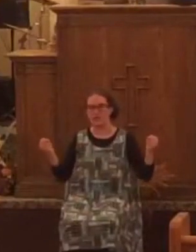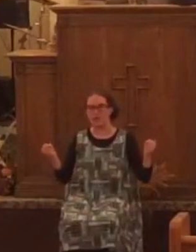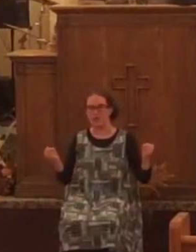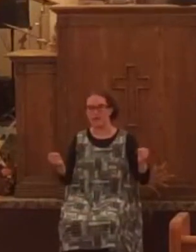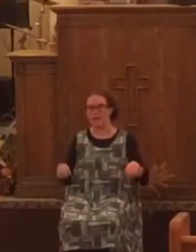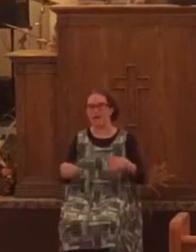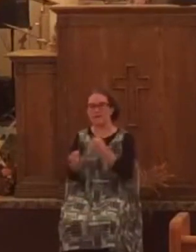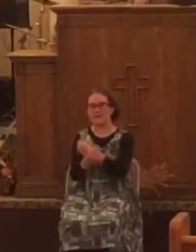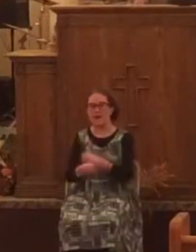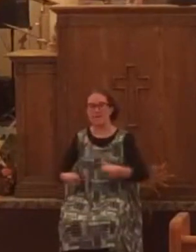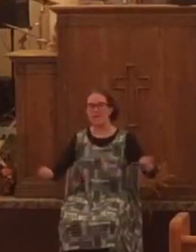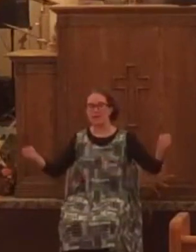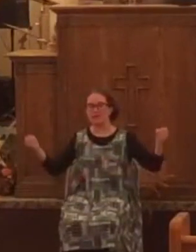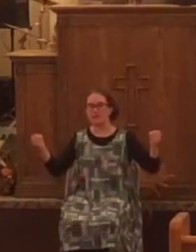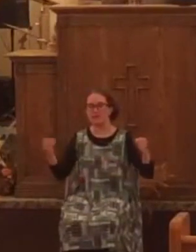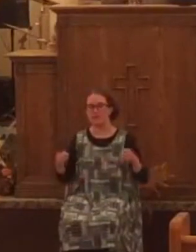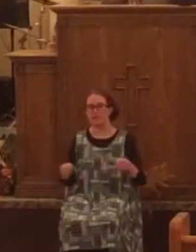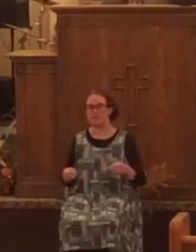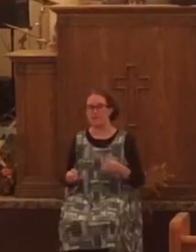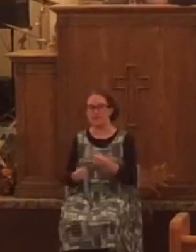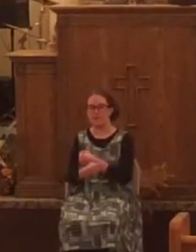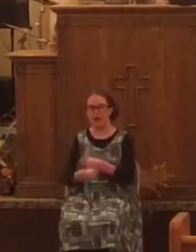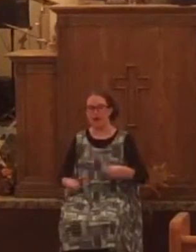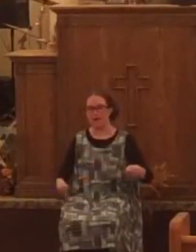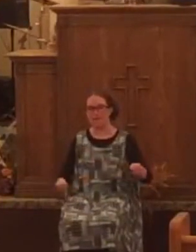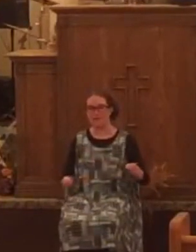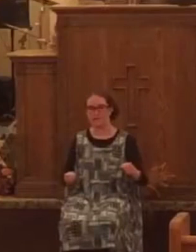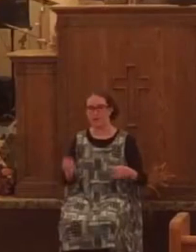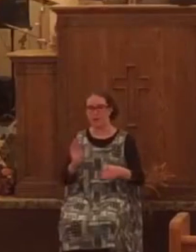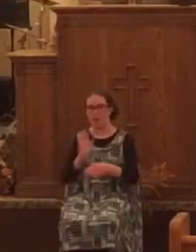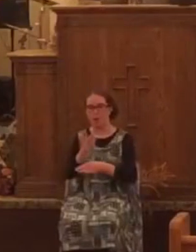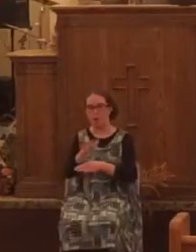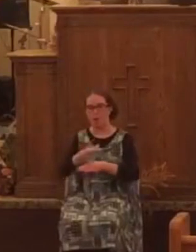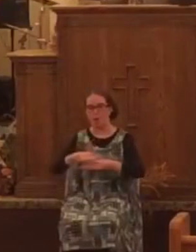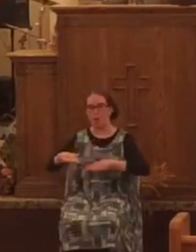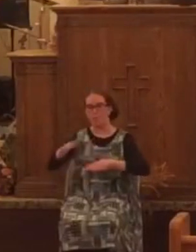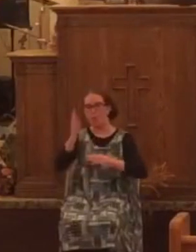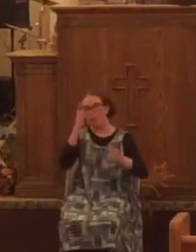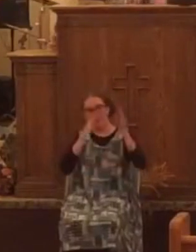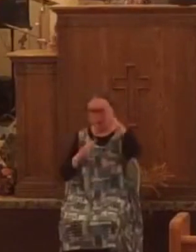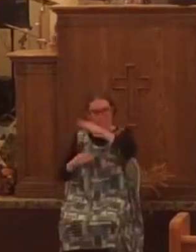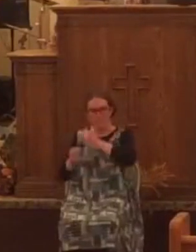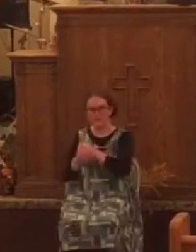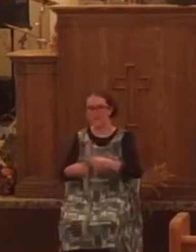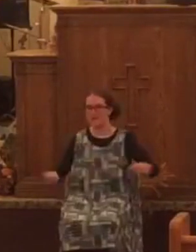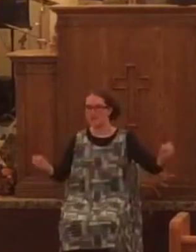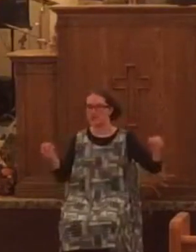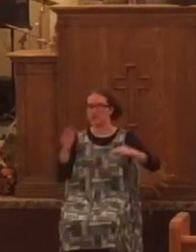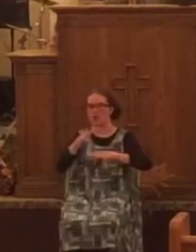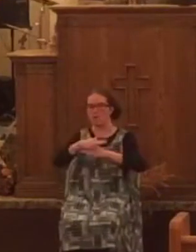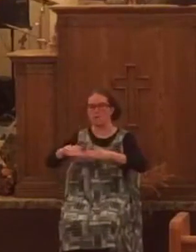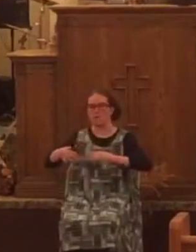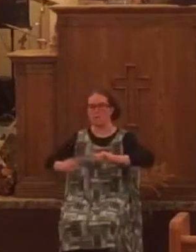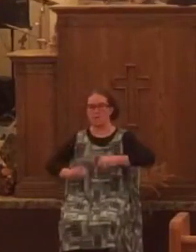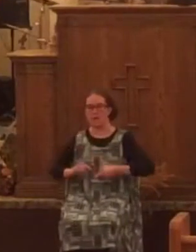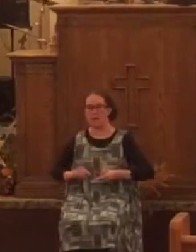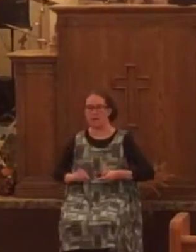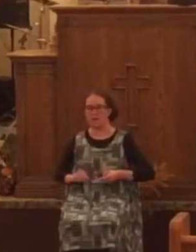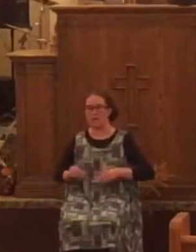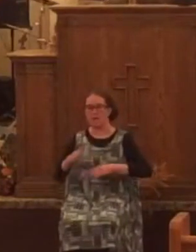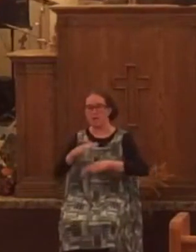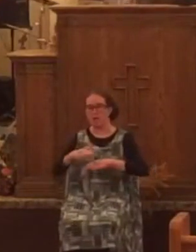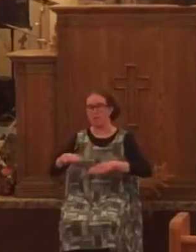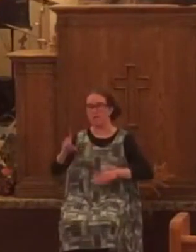Everybody say salvation. Salvation over problems. Salvation over pain. Salvation over